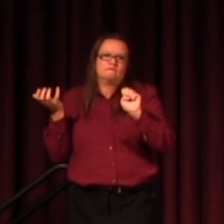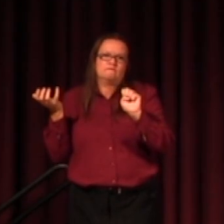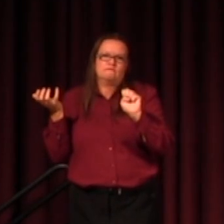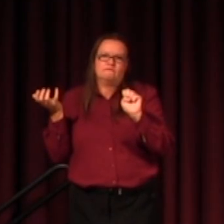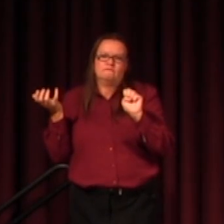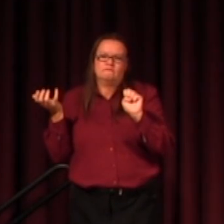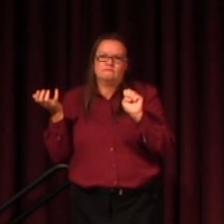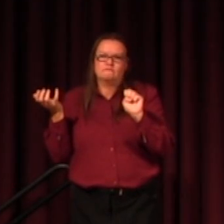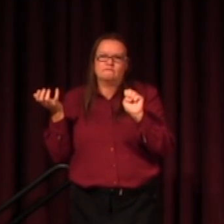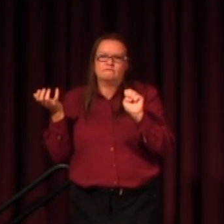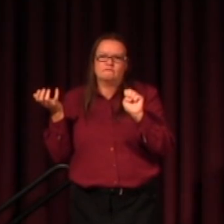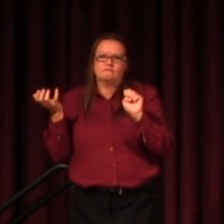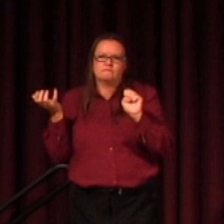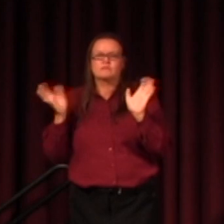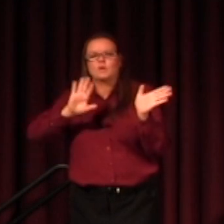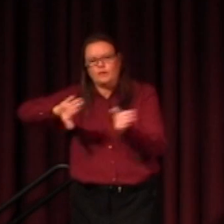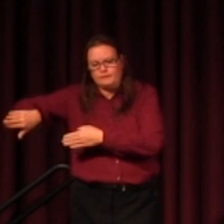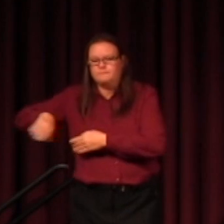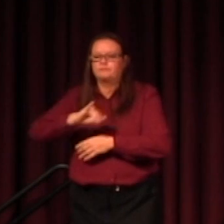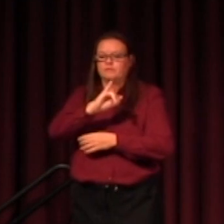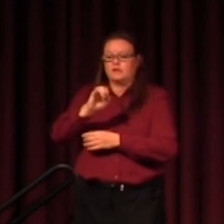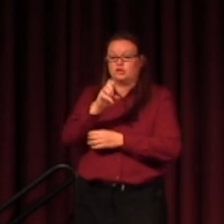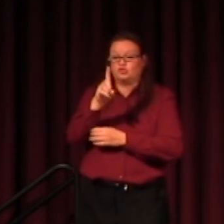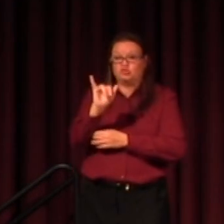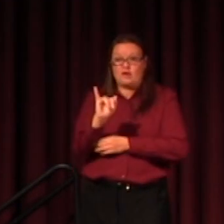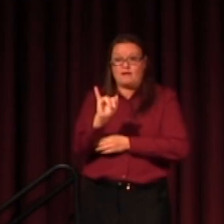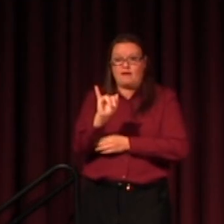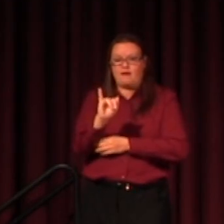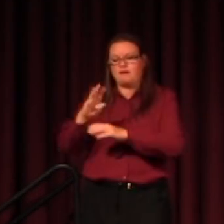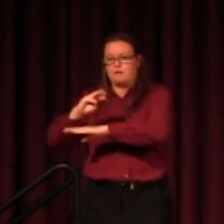So what's JEDI got to do with Missoula?